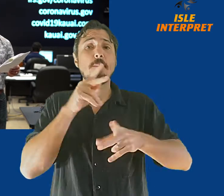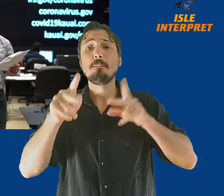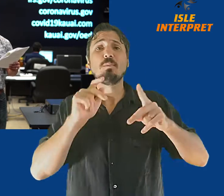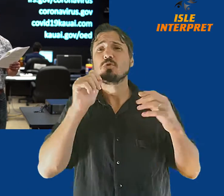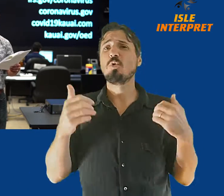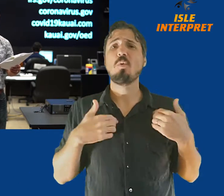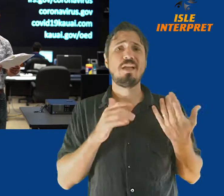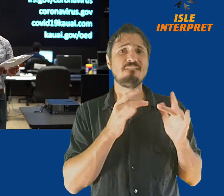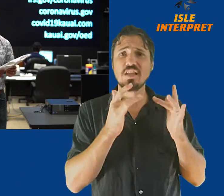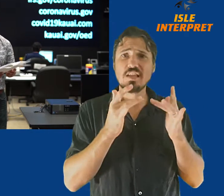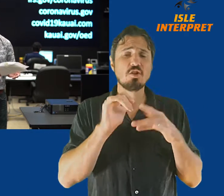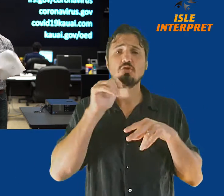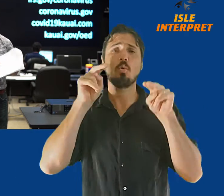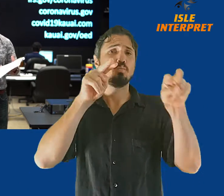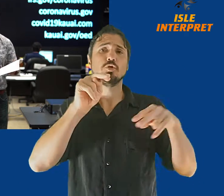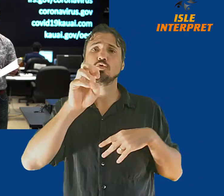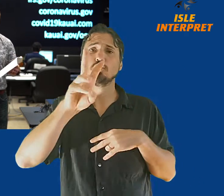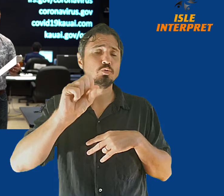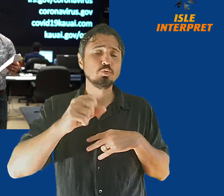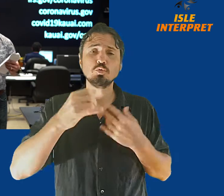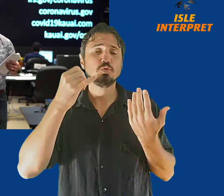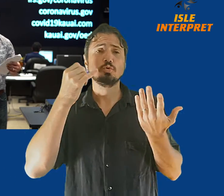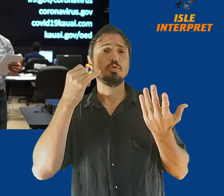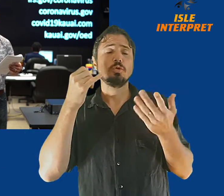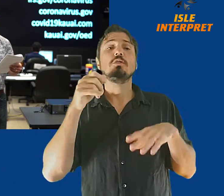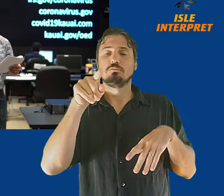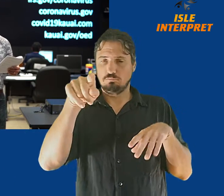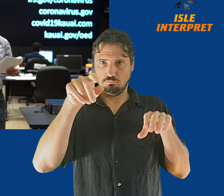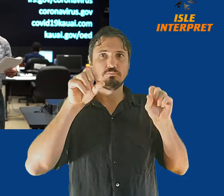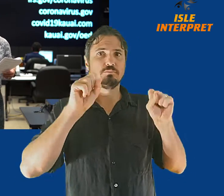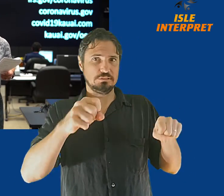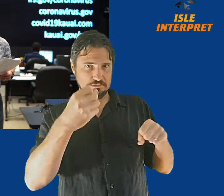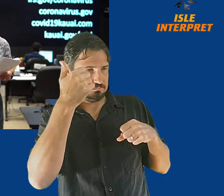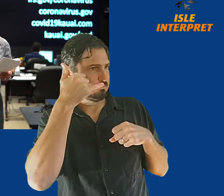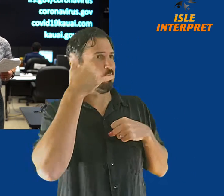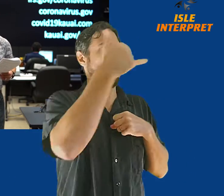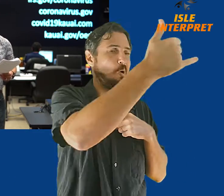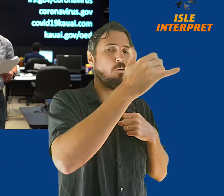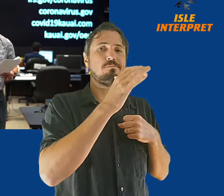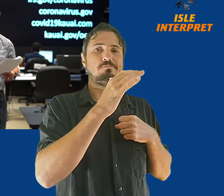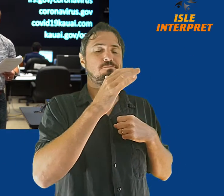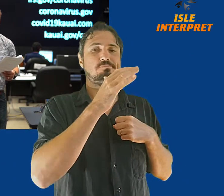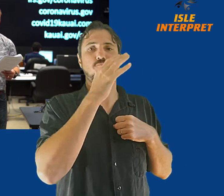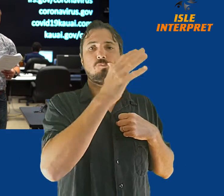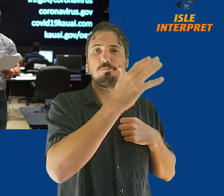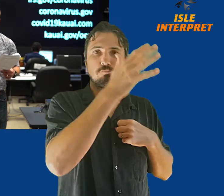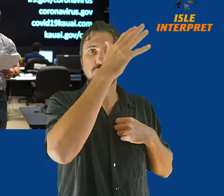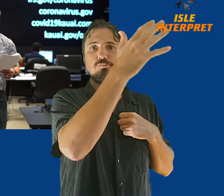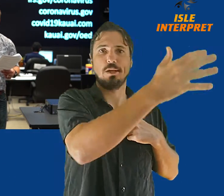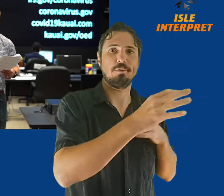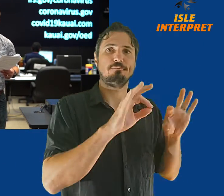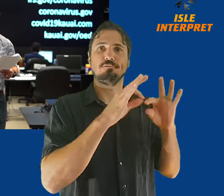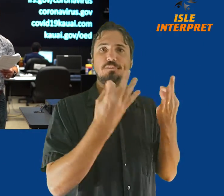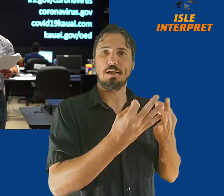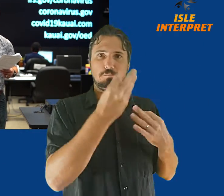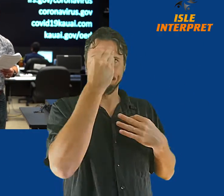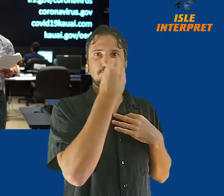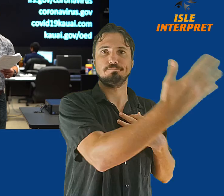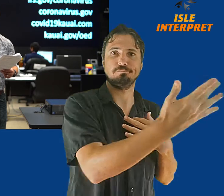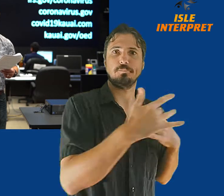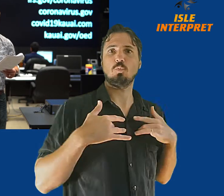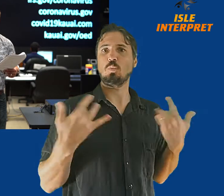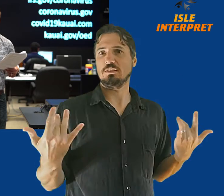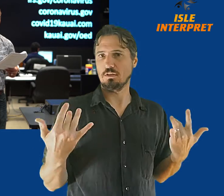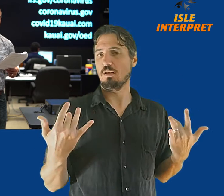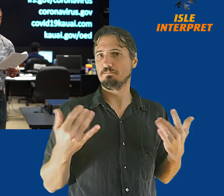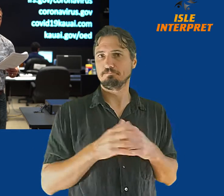so please help to keep your loved ones informed. Lastly, there are many hands working here at the EOC to protect our island and get the word out